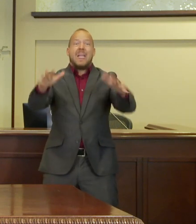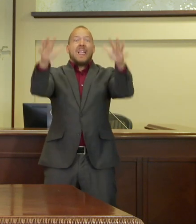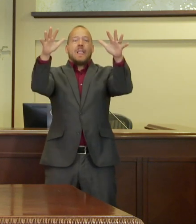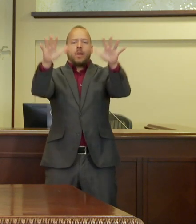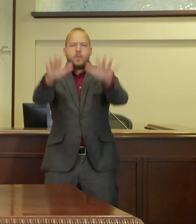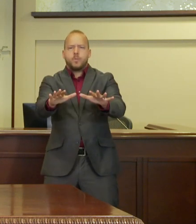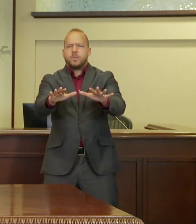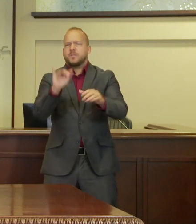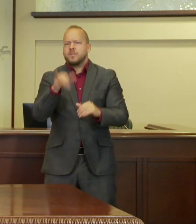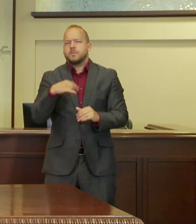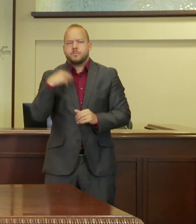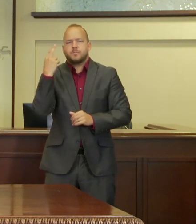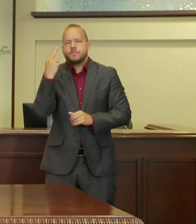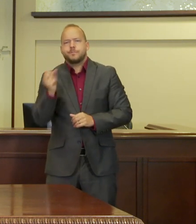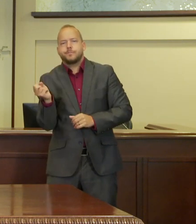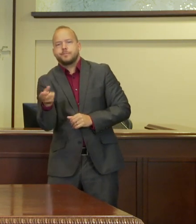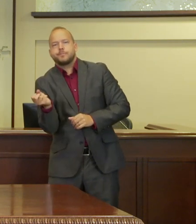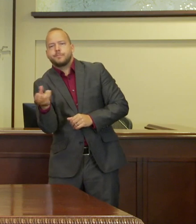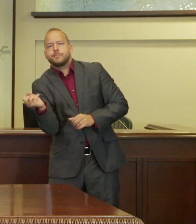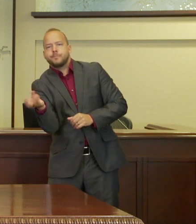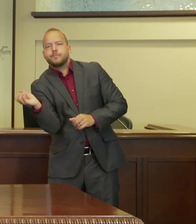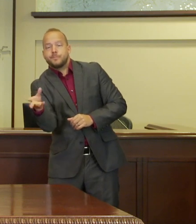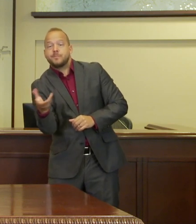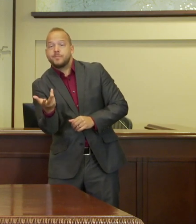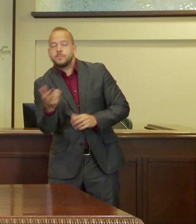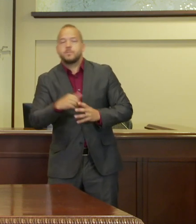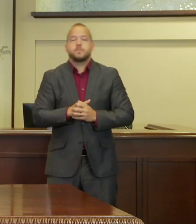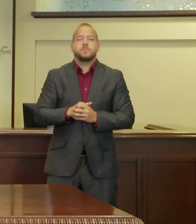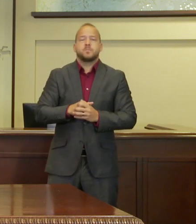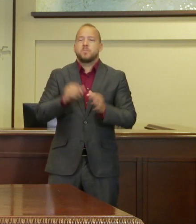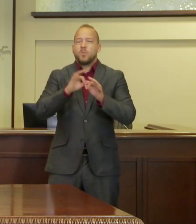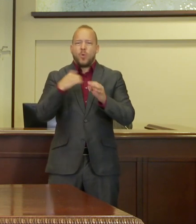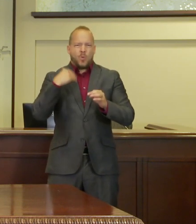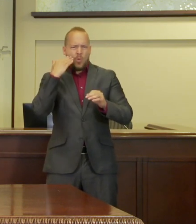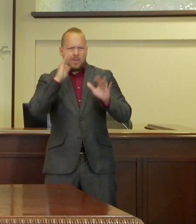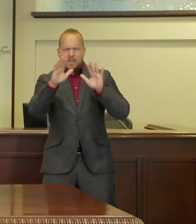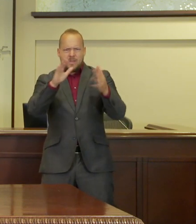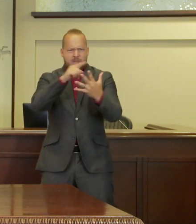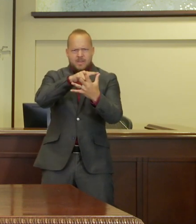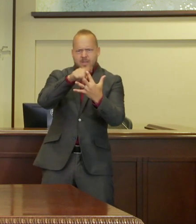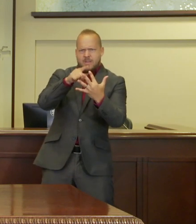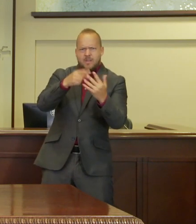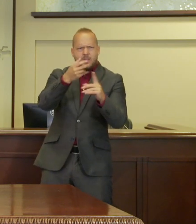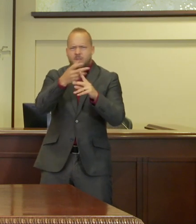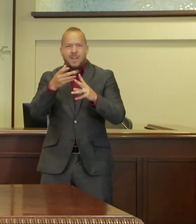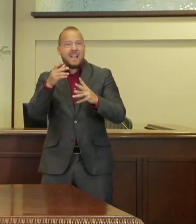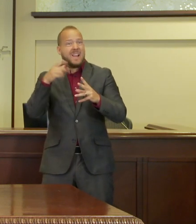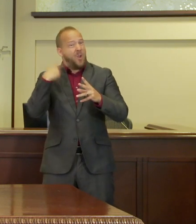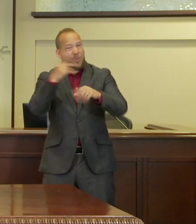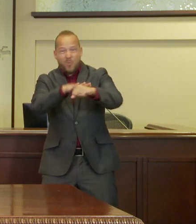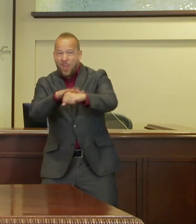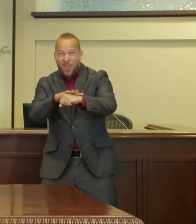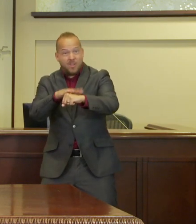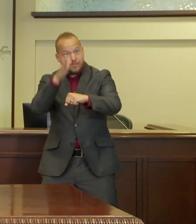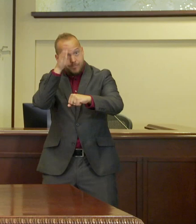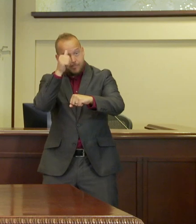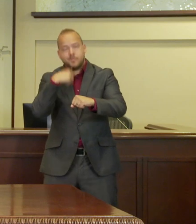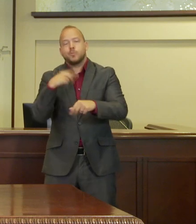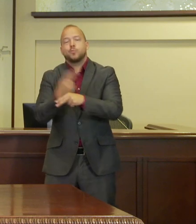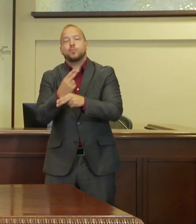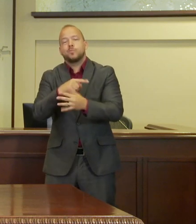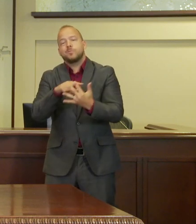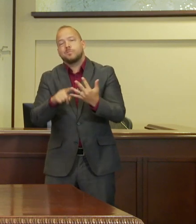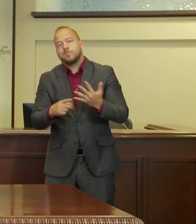crowd behavior before we're going to deploy any of these objects. Okay. Got a three-part question from K2